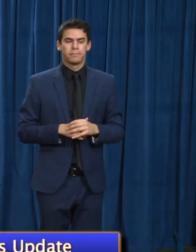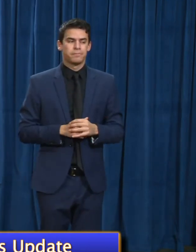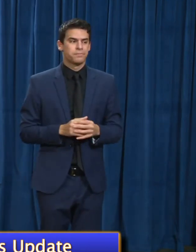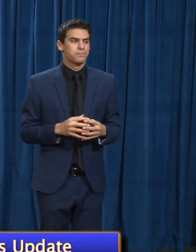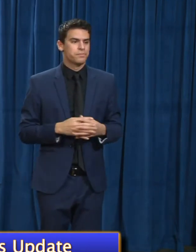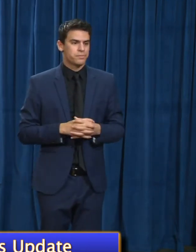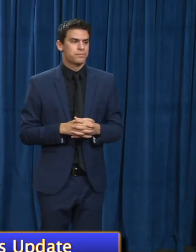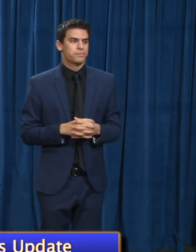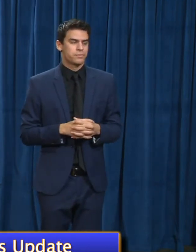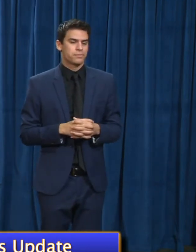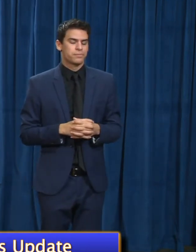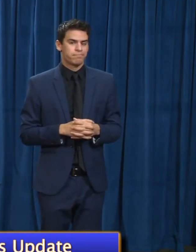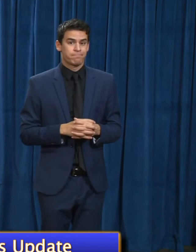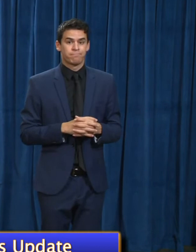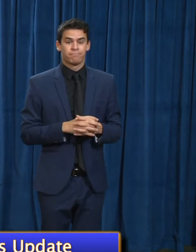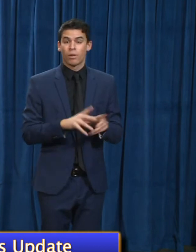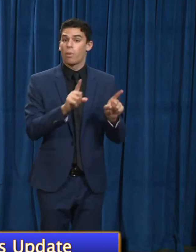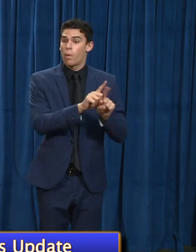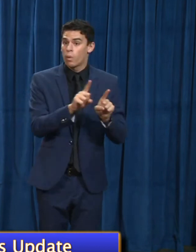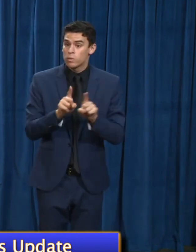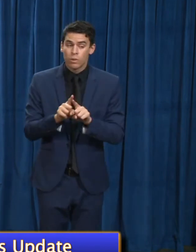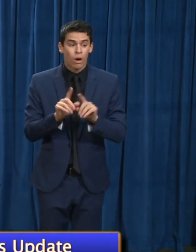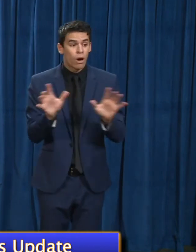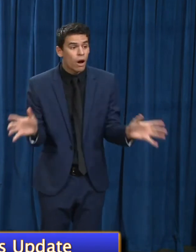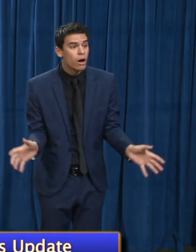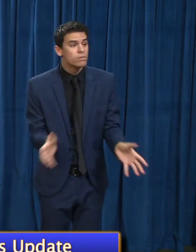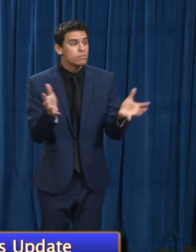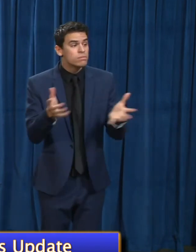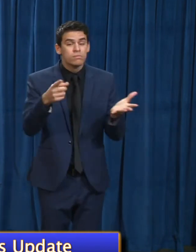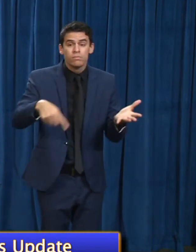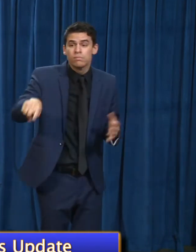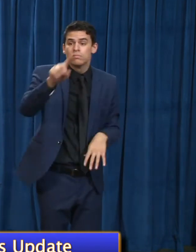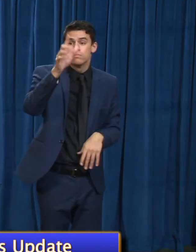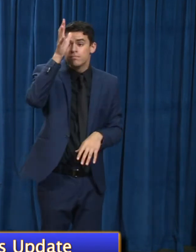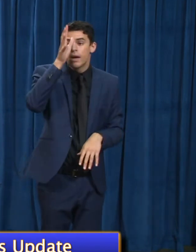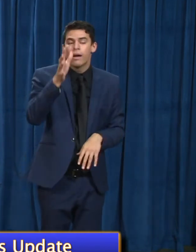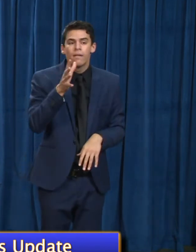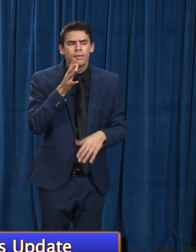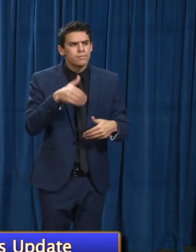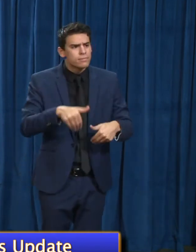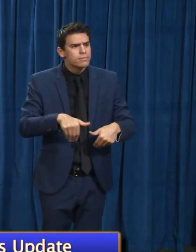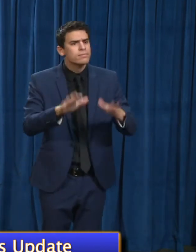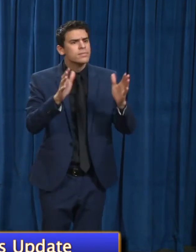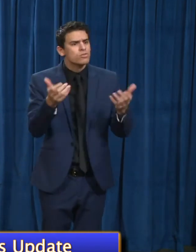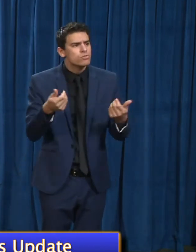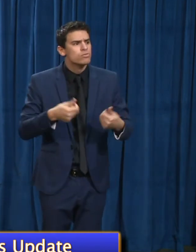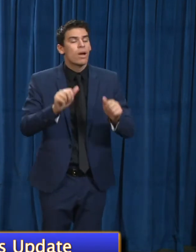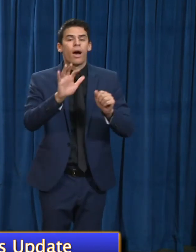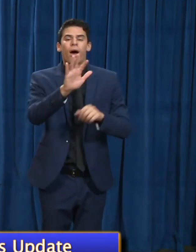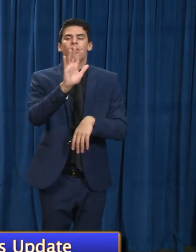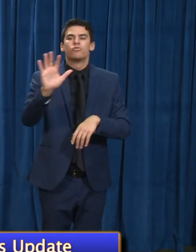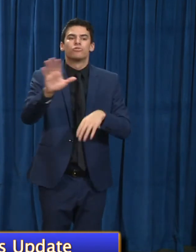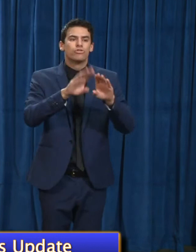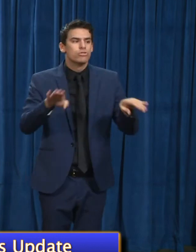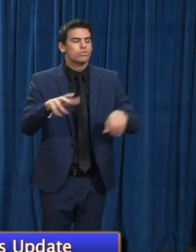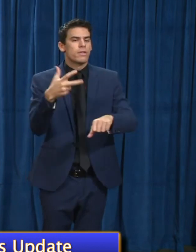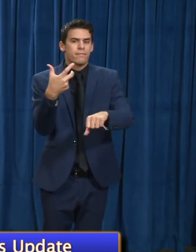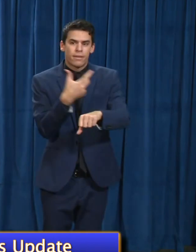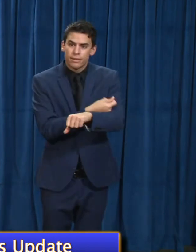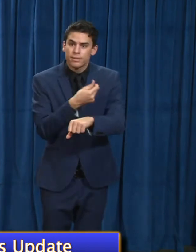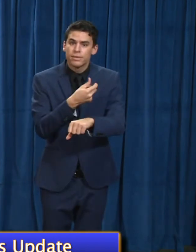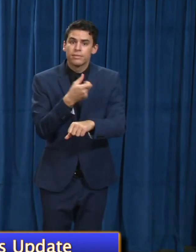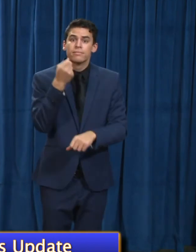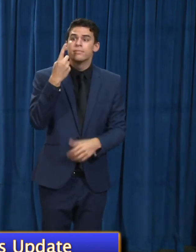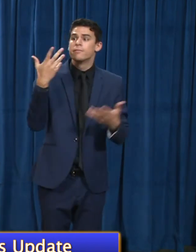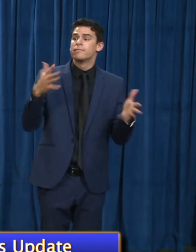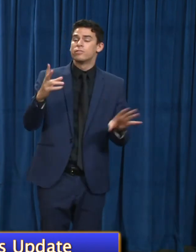We also want to encourage parents to get their children vaccinated. As you have been reported in the news, there